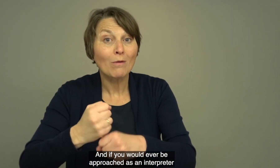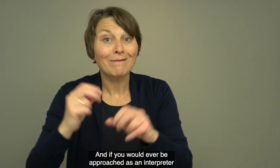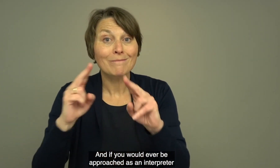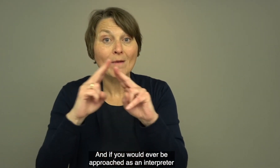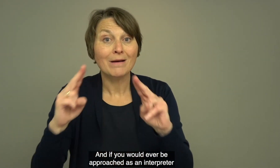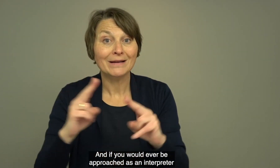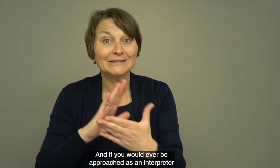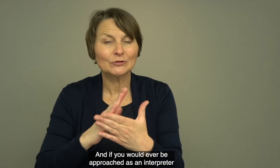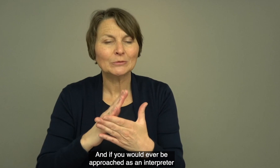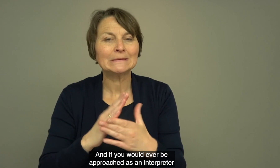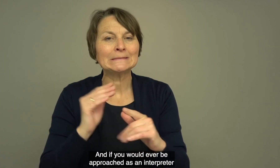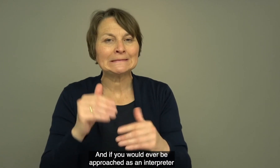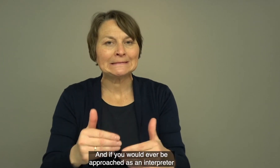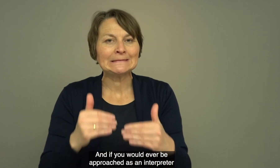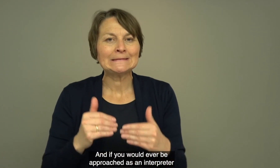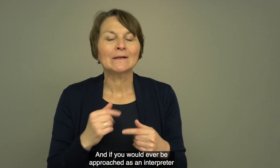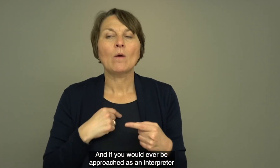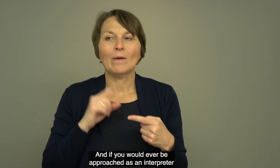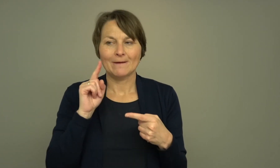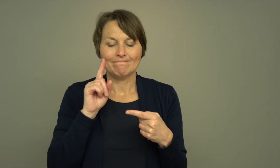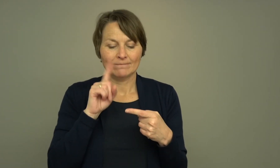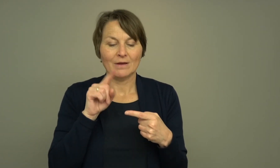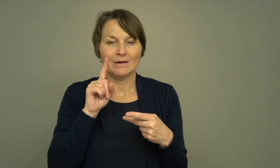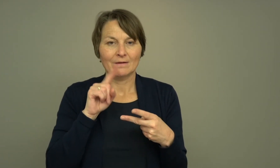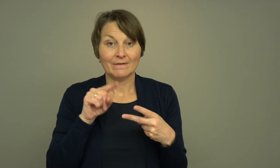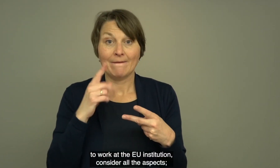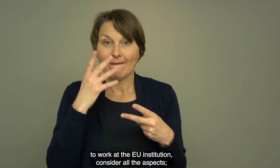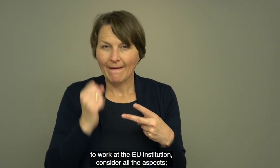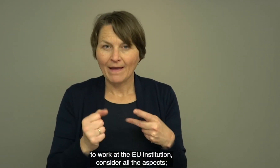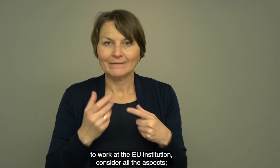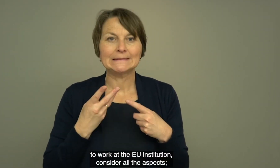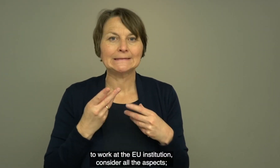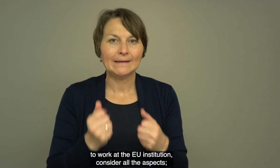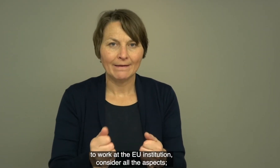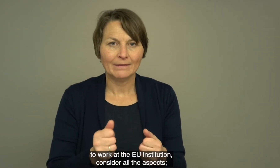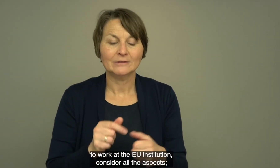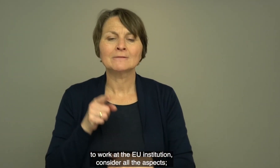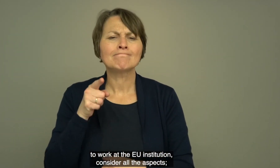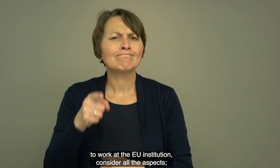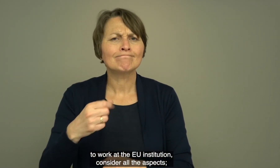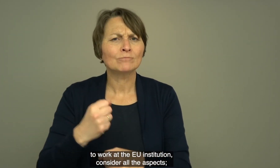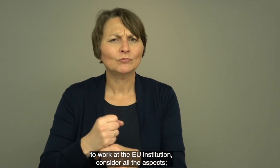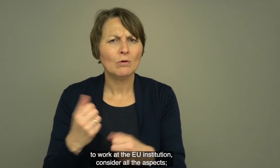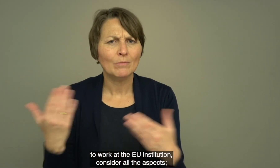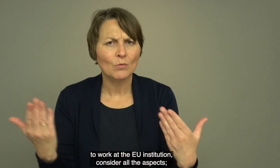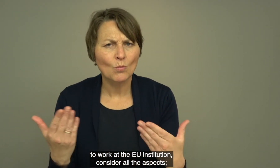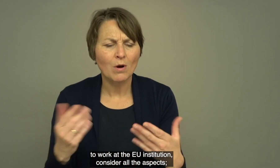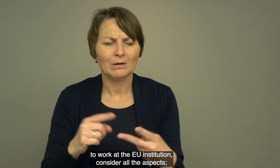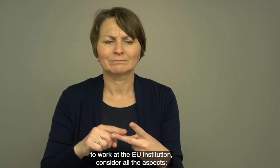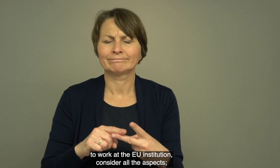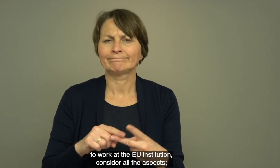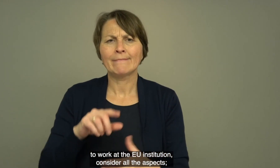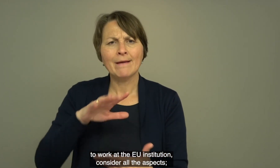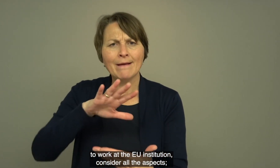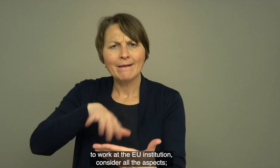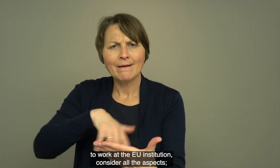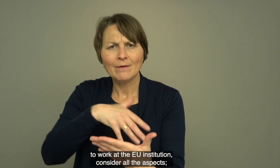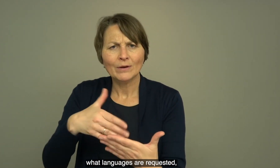be approached as an interpreter to work at the EU institution, consider all the aspects.